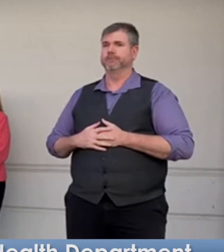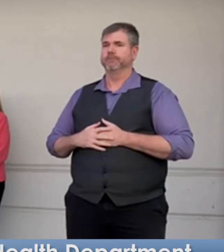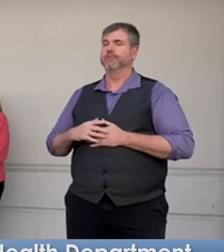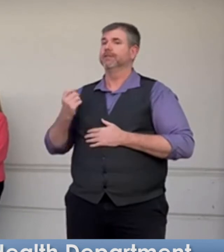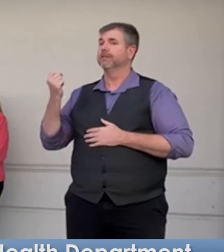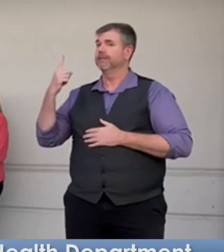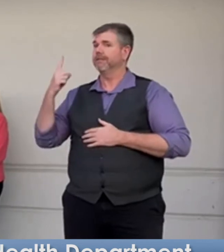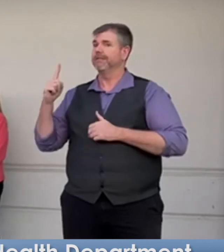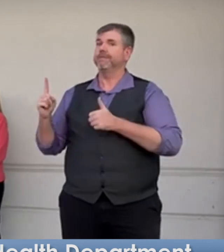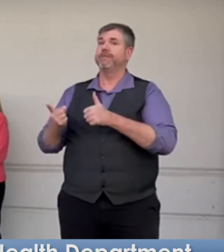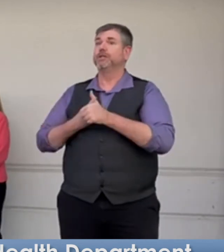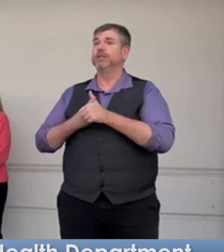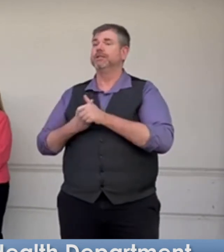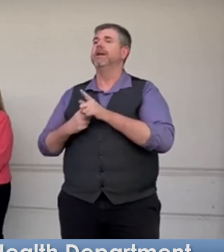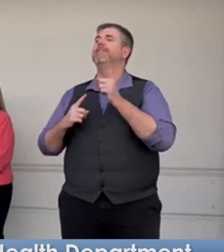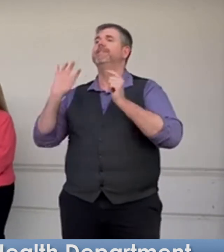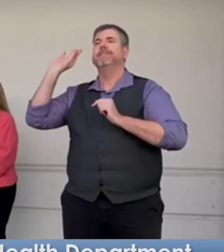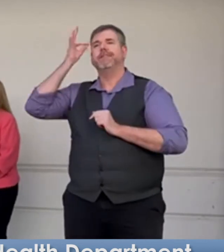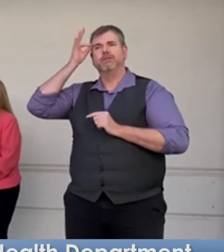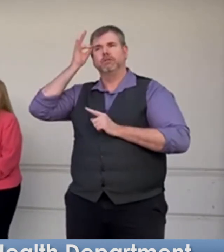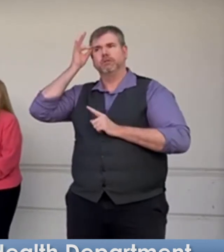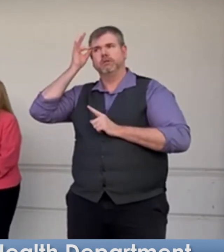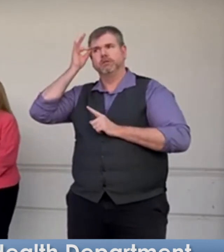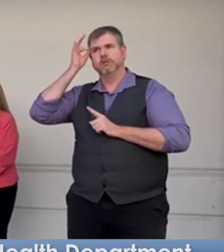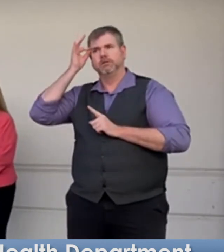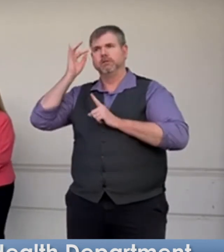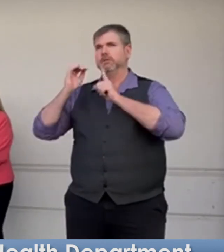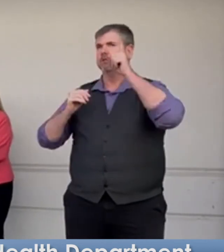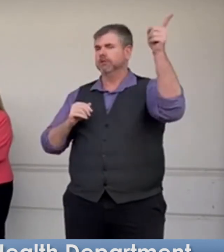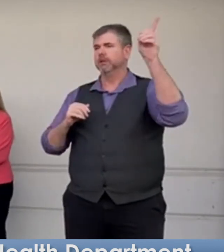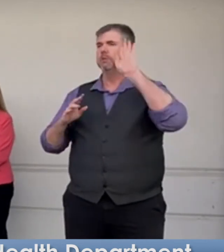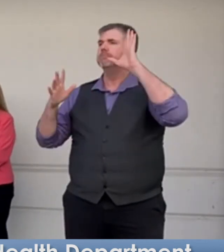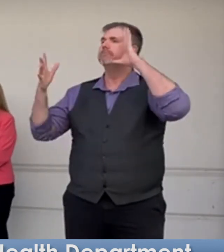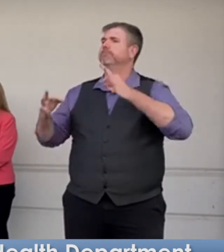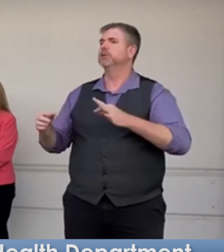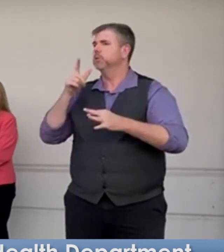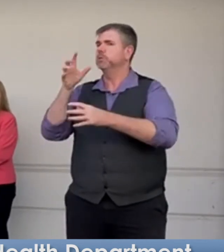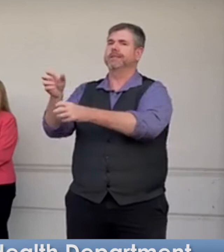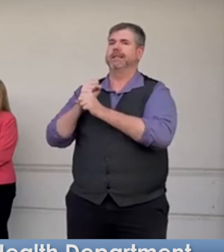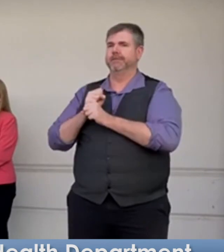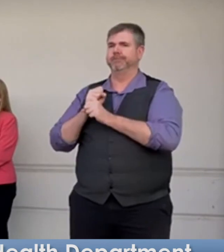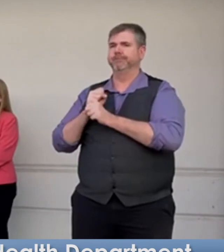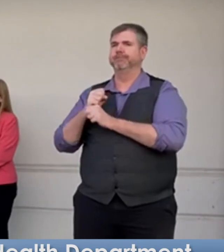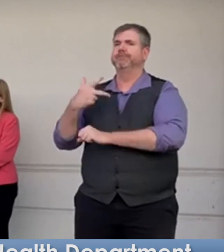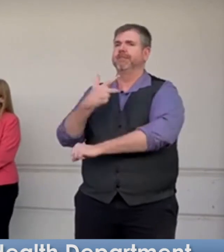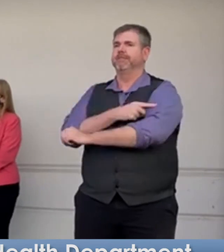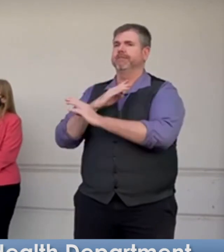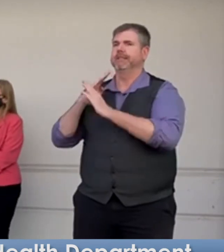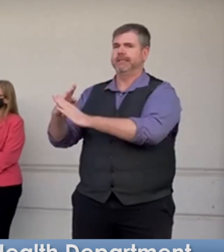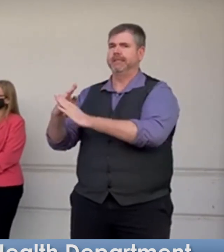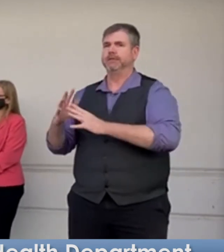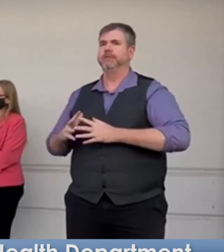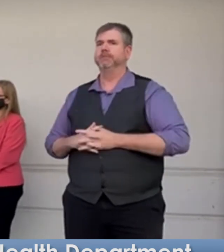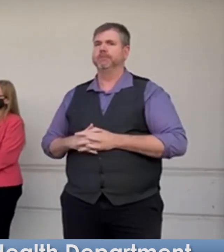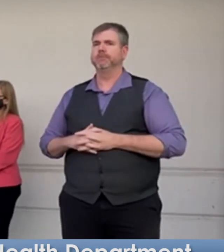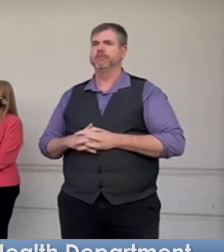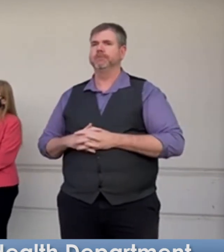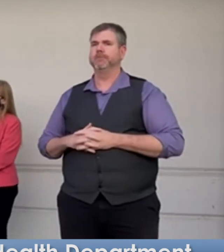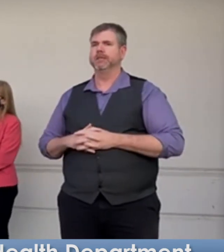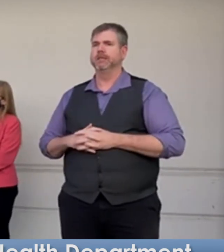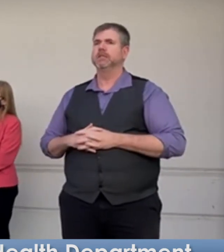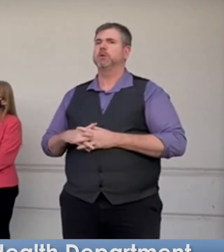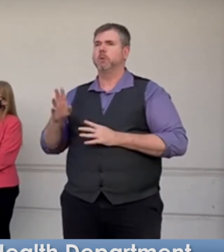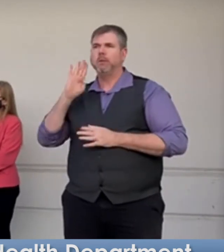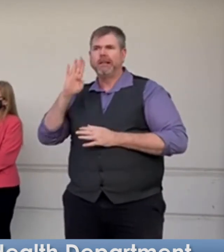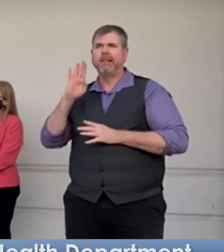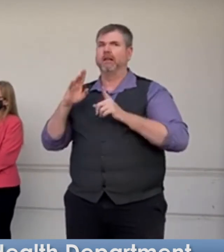priority groups. There's two different committees that issue a report that decide on the priority groups for the country. There is another group